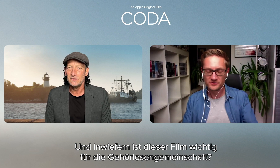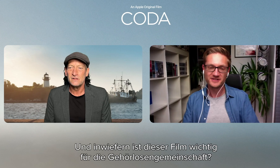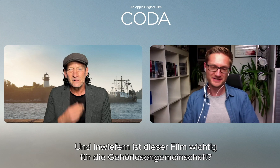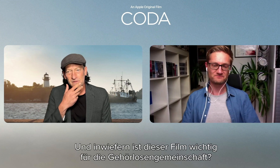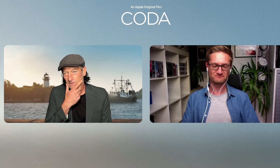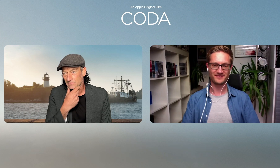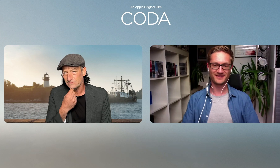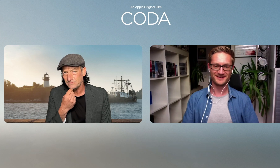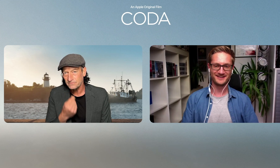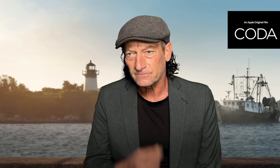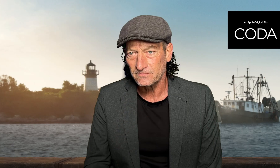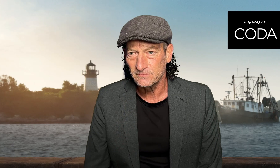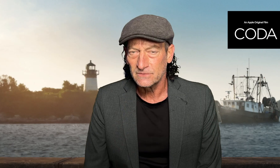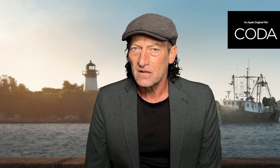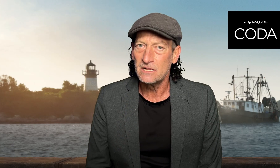deaf community?